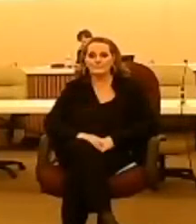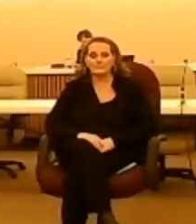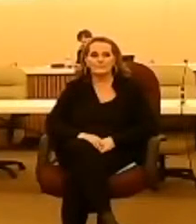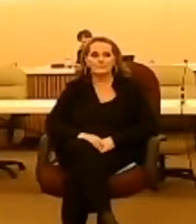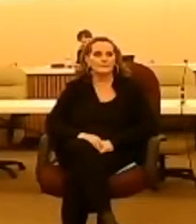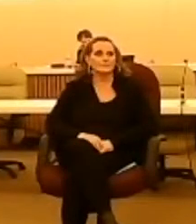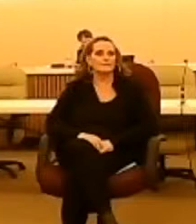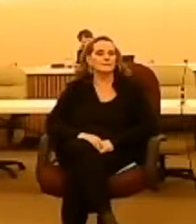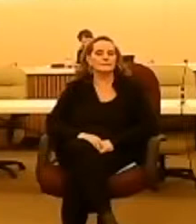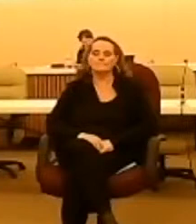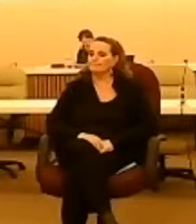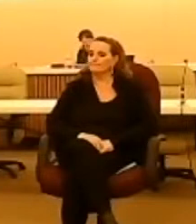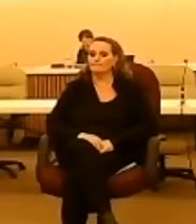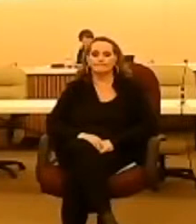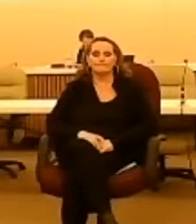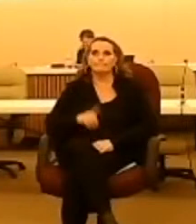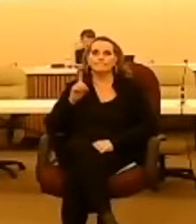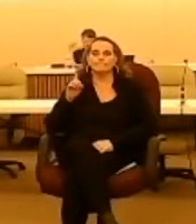There is not.